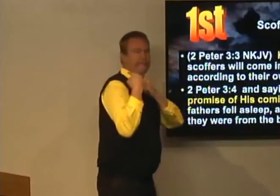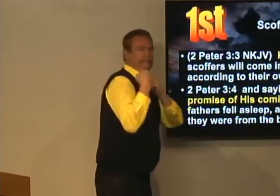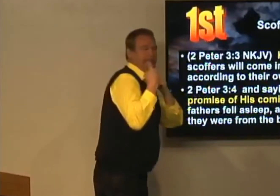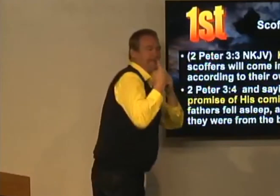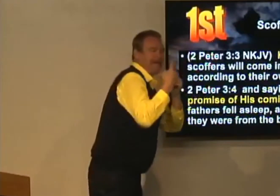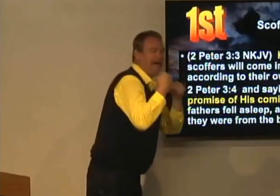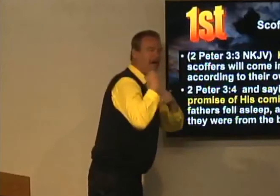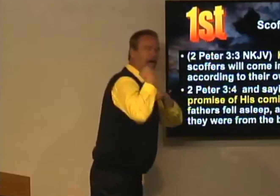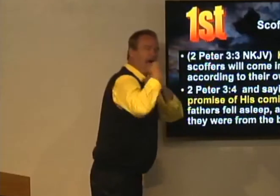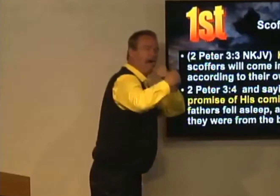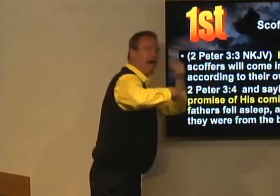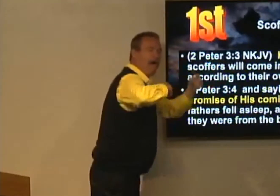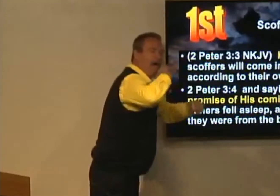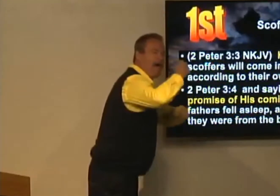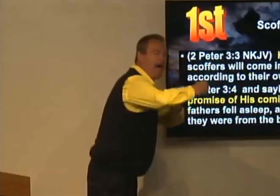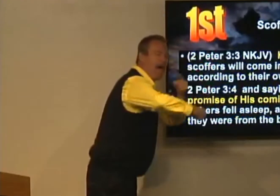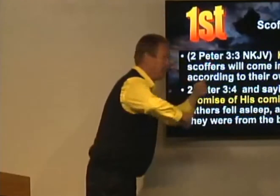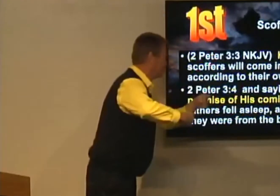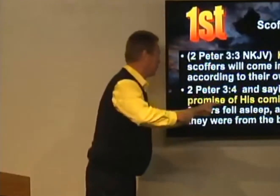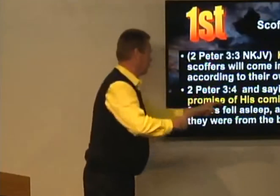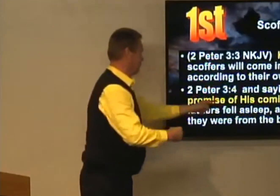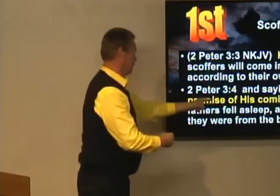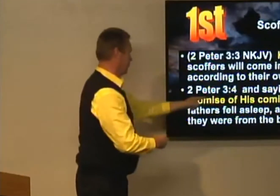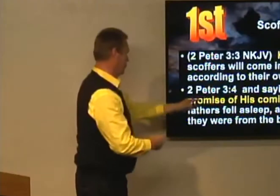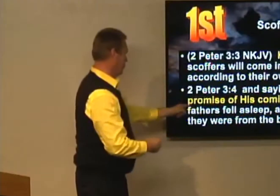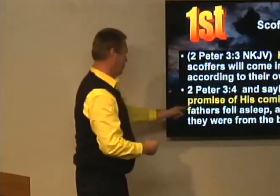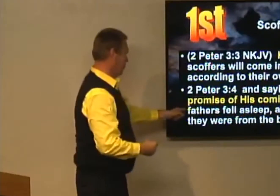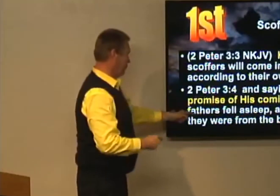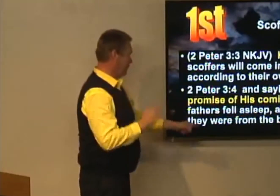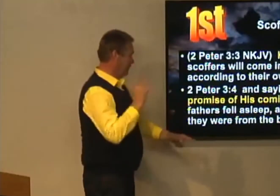for since the fathers,